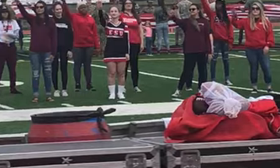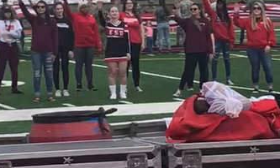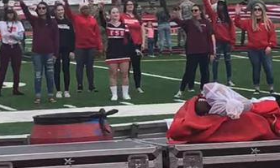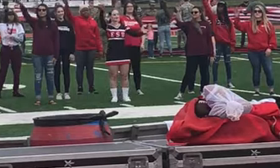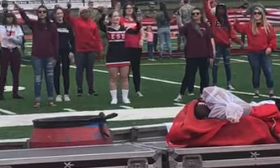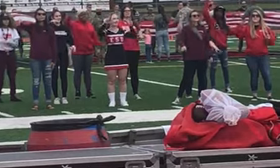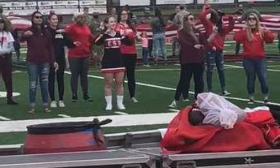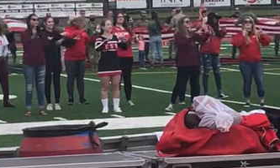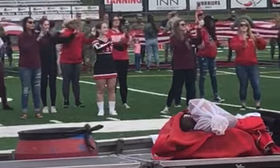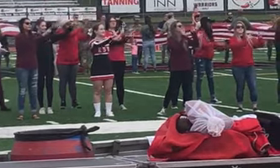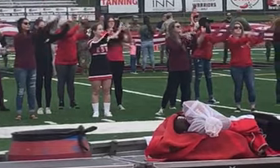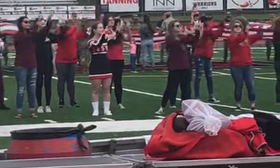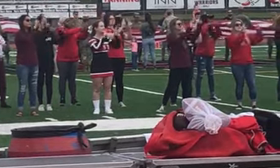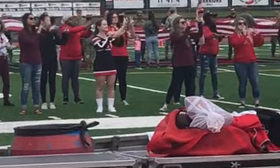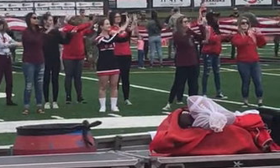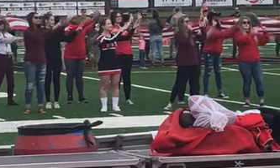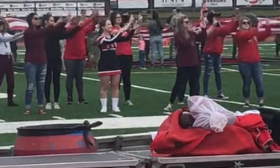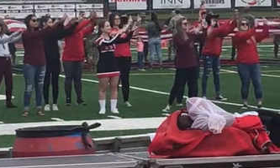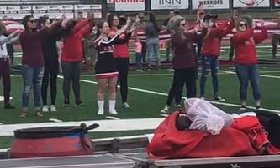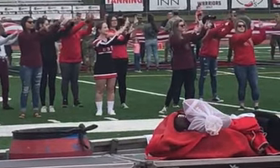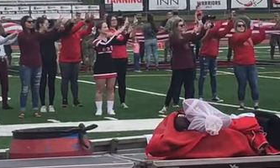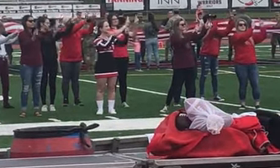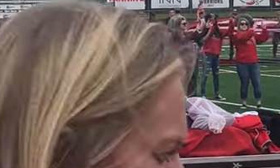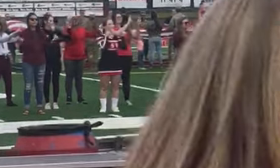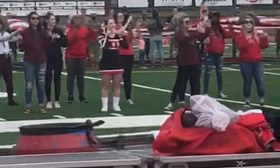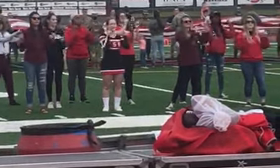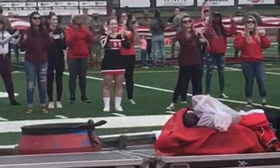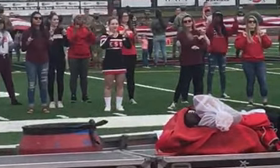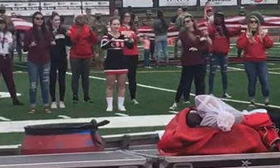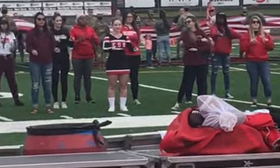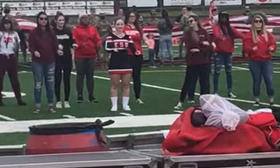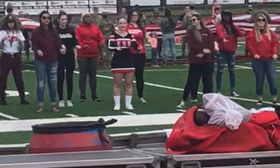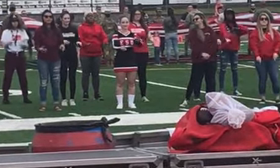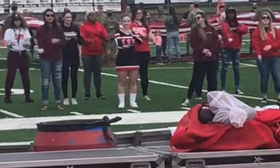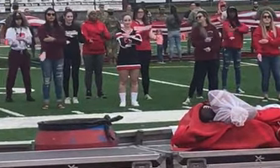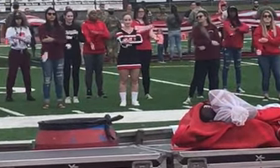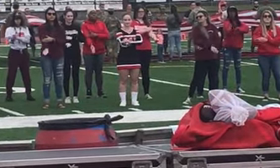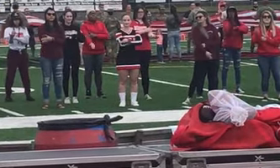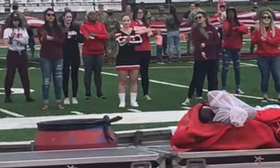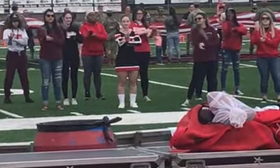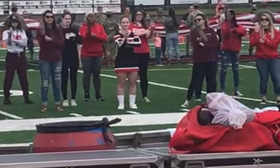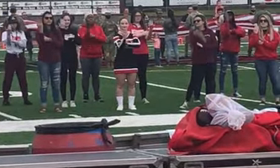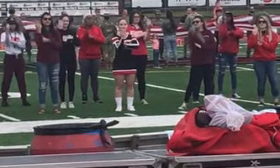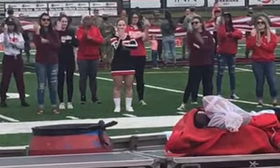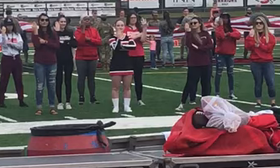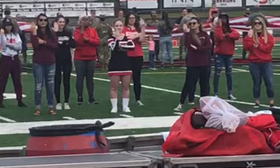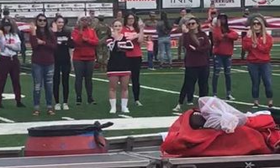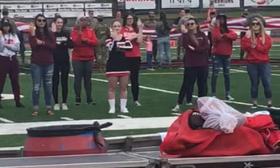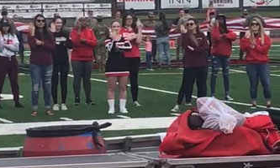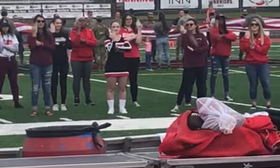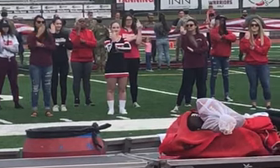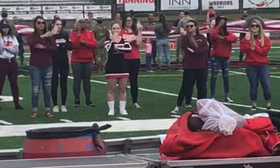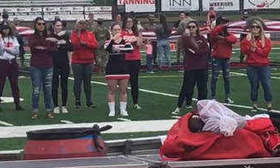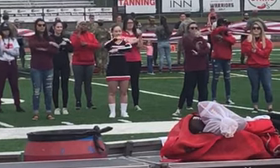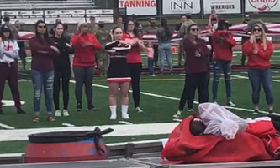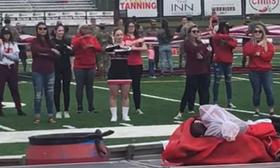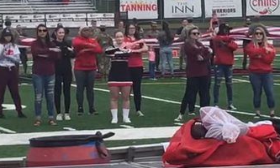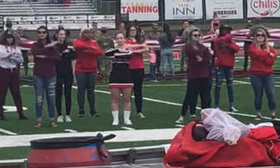Today can you see by the dawn's early light What